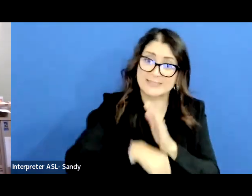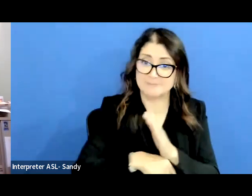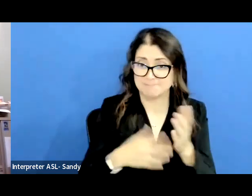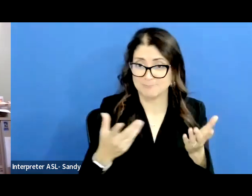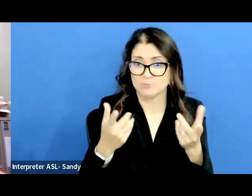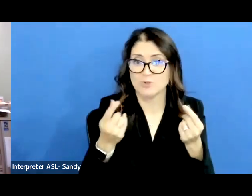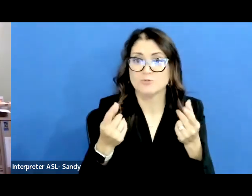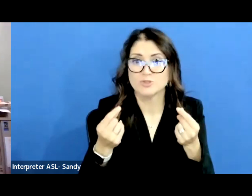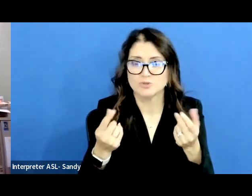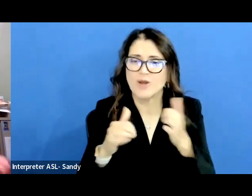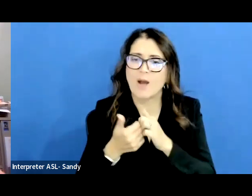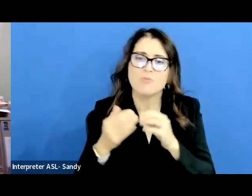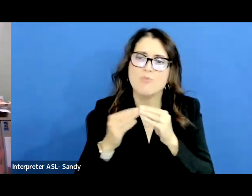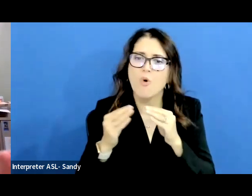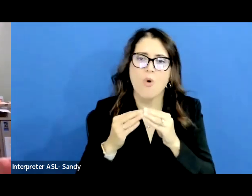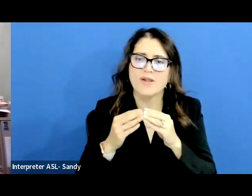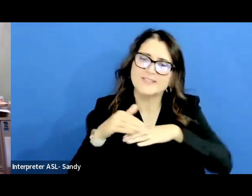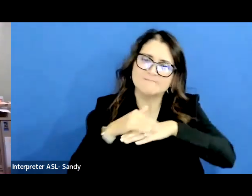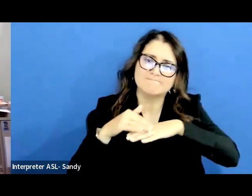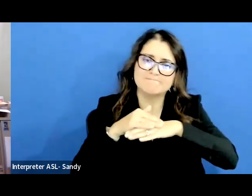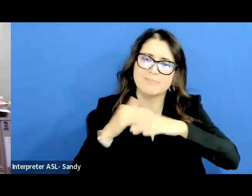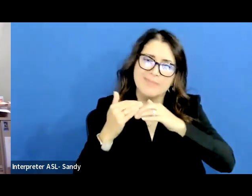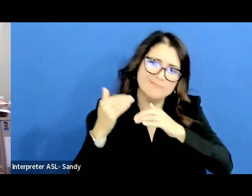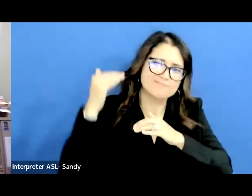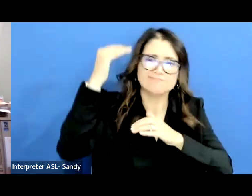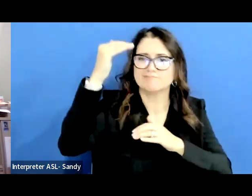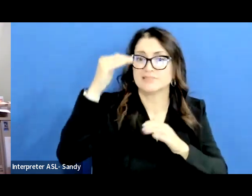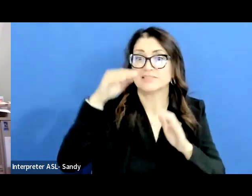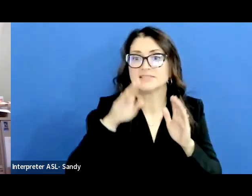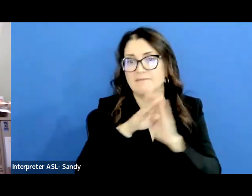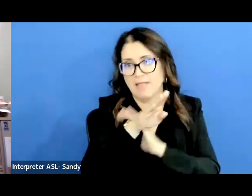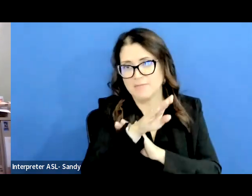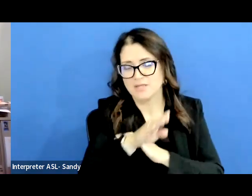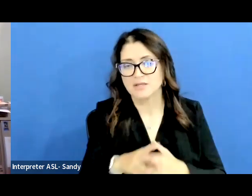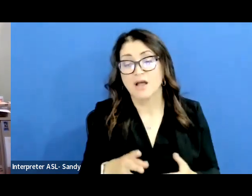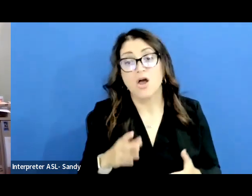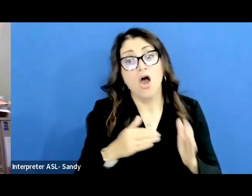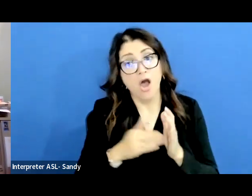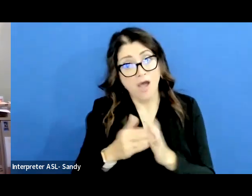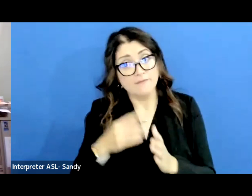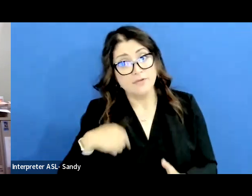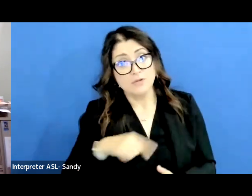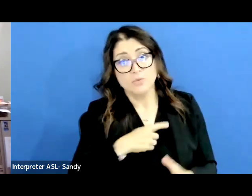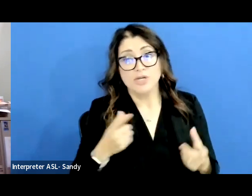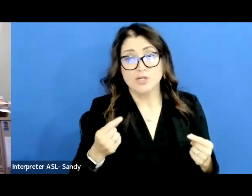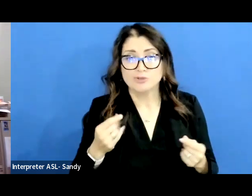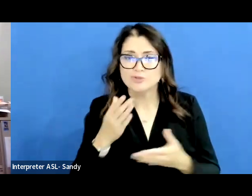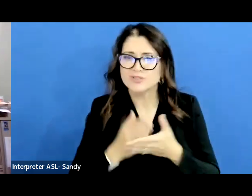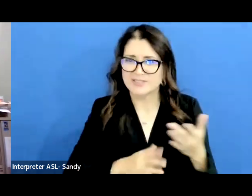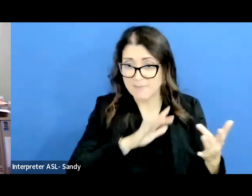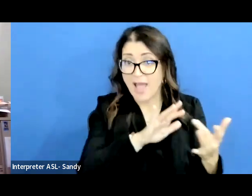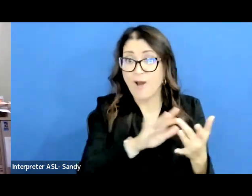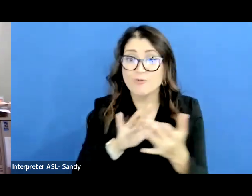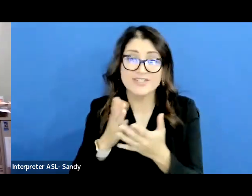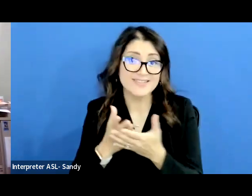How would you go beyond developing that? A lot of times we've done things where we'll do some outreach things, and then maybe we'll